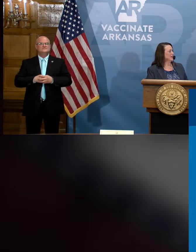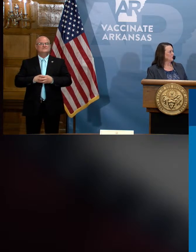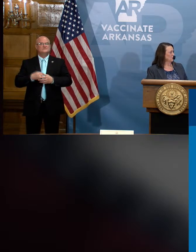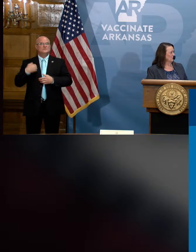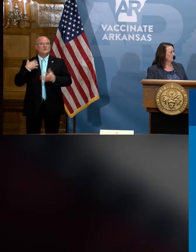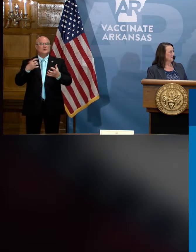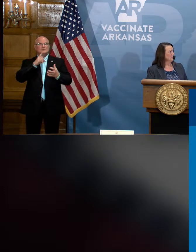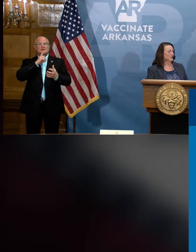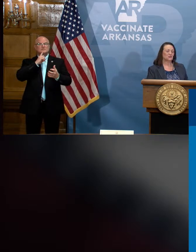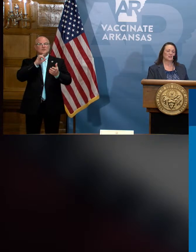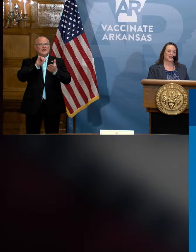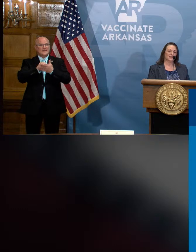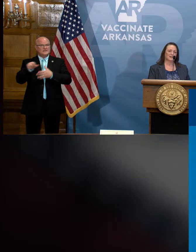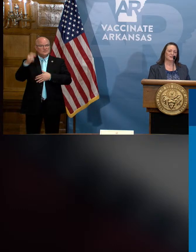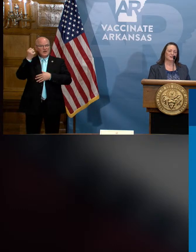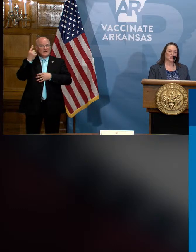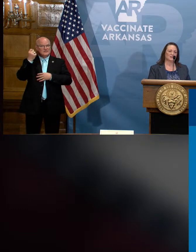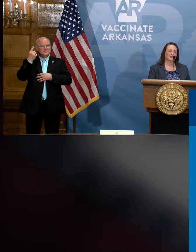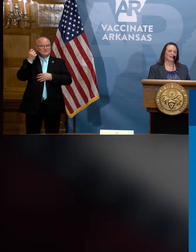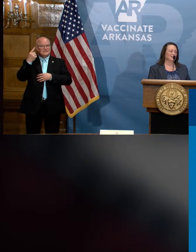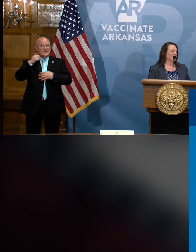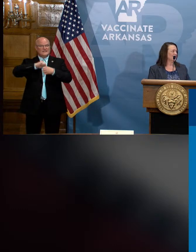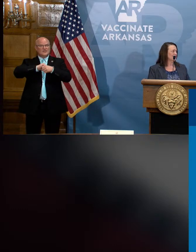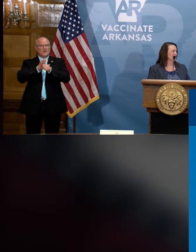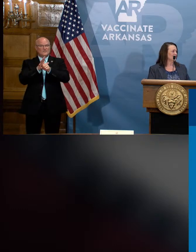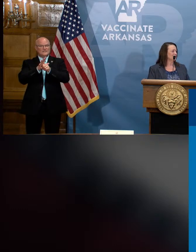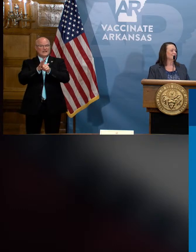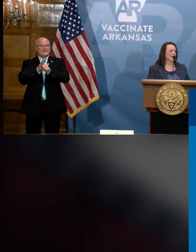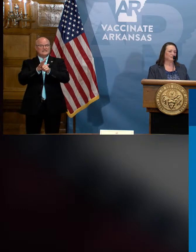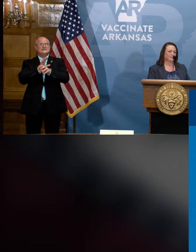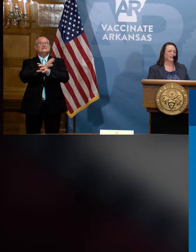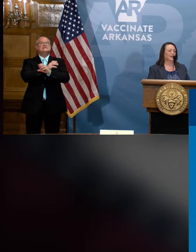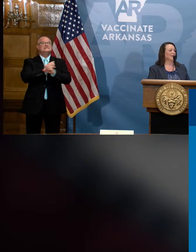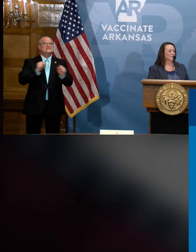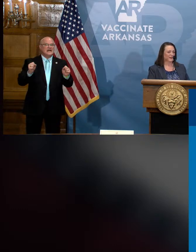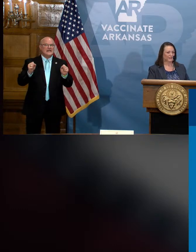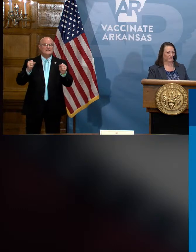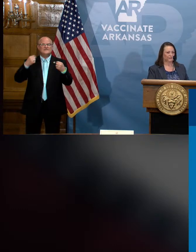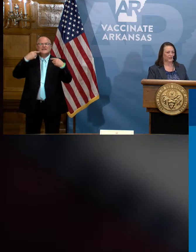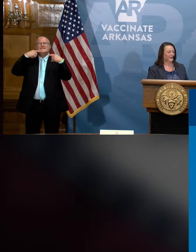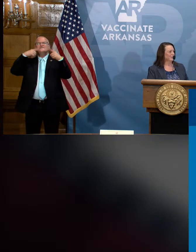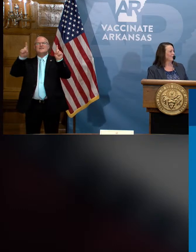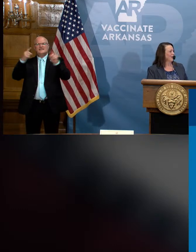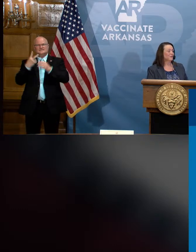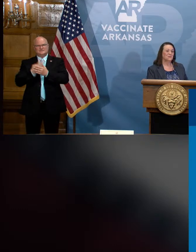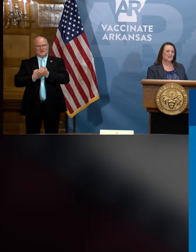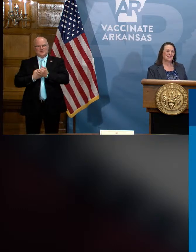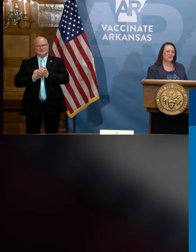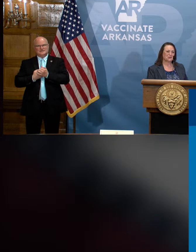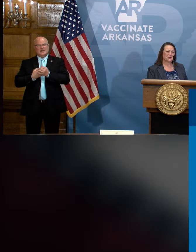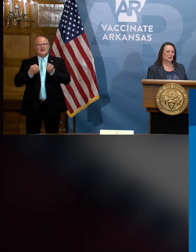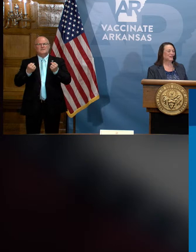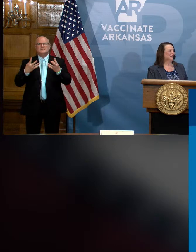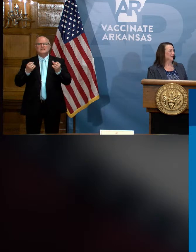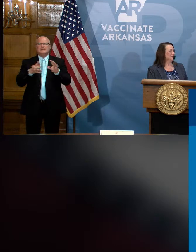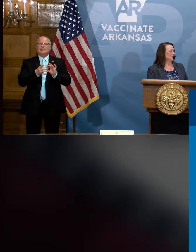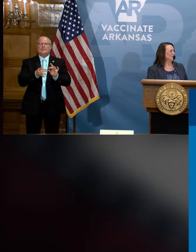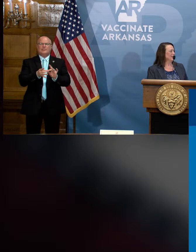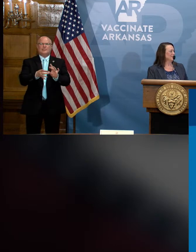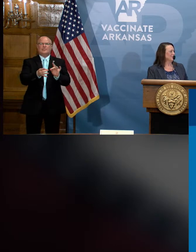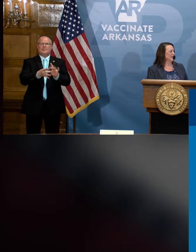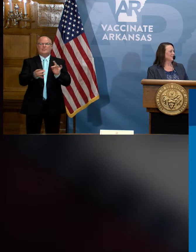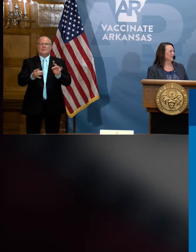We want to make sure that you understand the COVID-19 vaccine is safe and effective. There are a lot of myths out there.